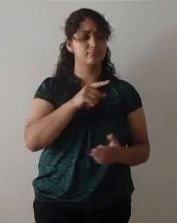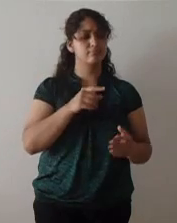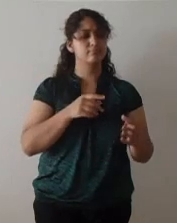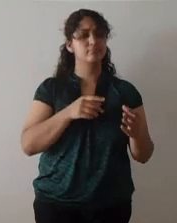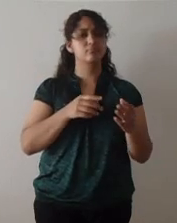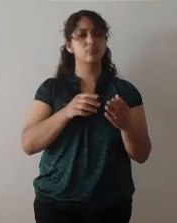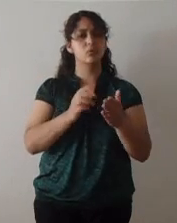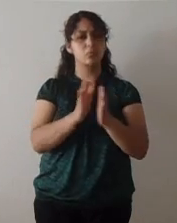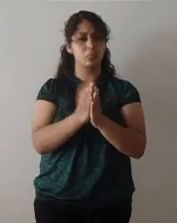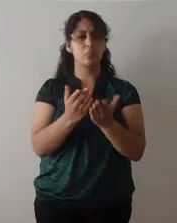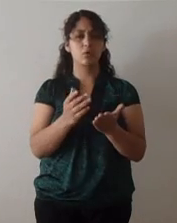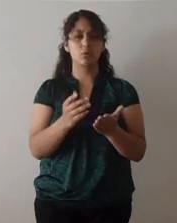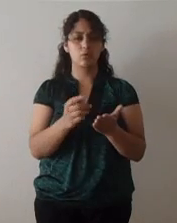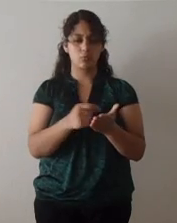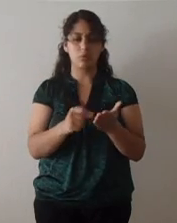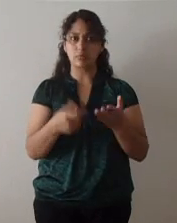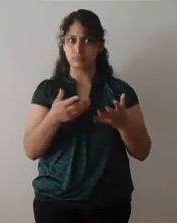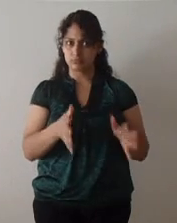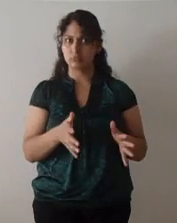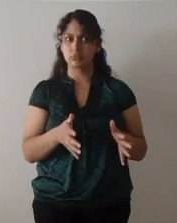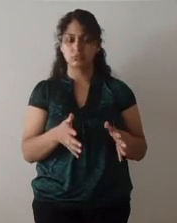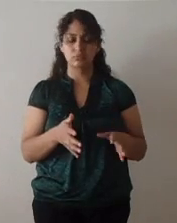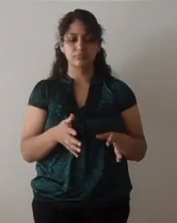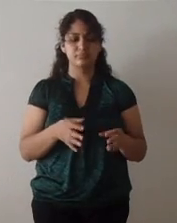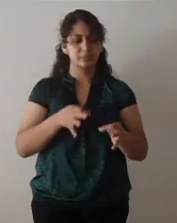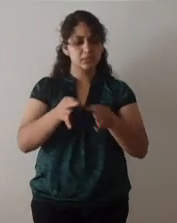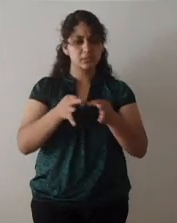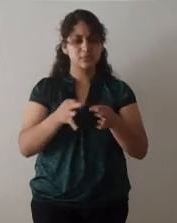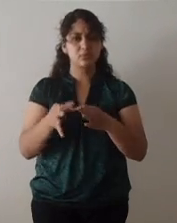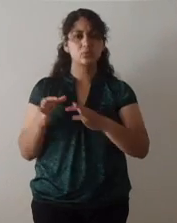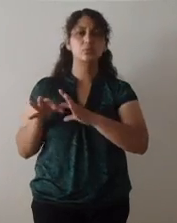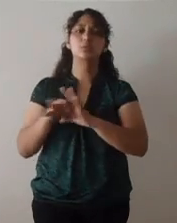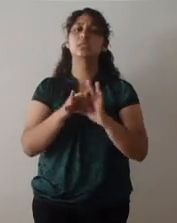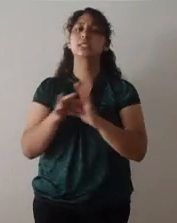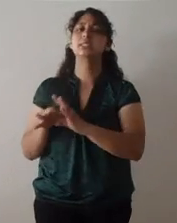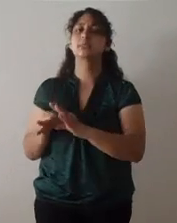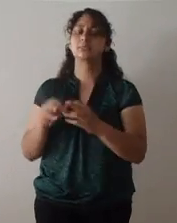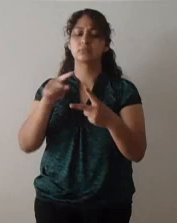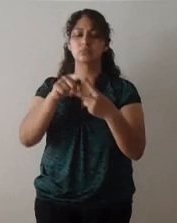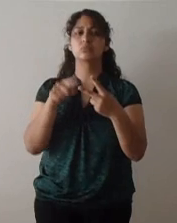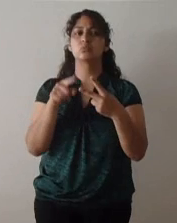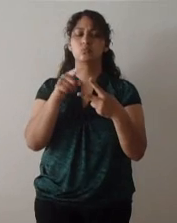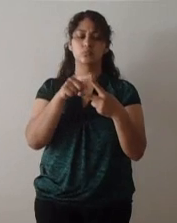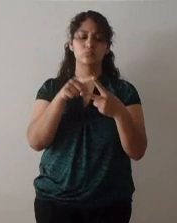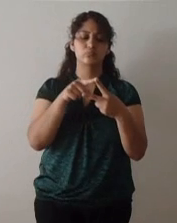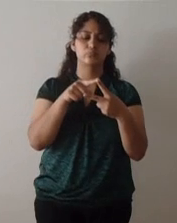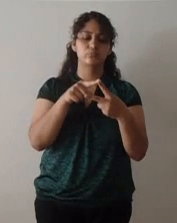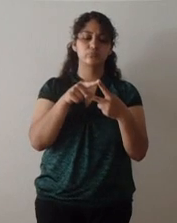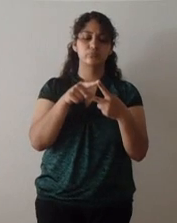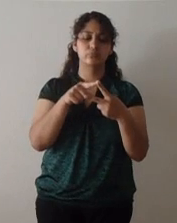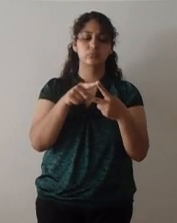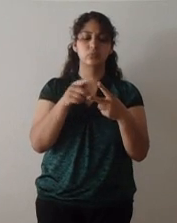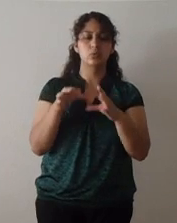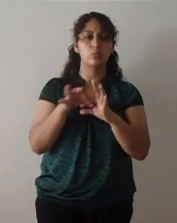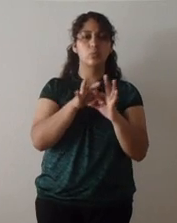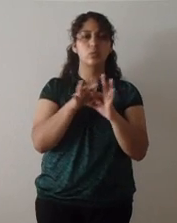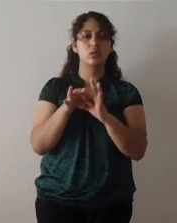She described two kinds of peer friendships: friendships with popularity that occur when one is liked or accepted by one's peers, and